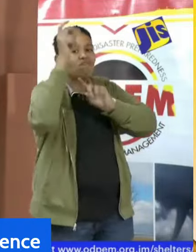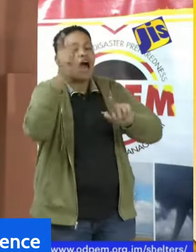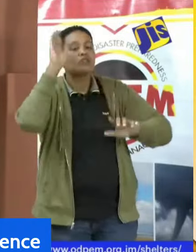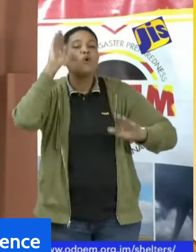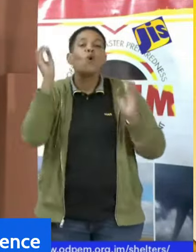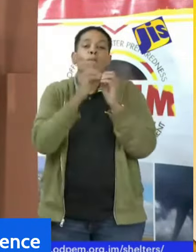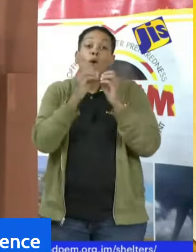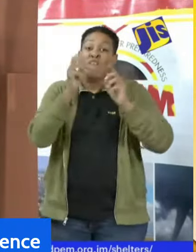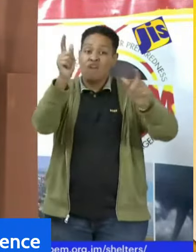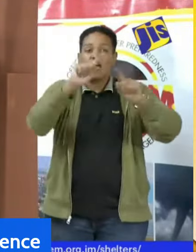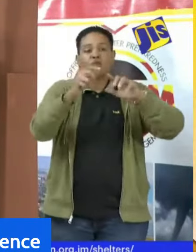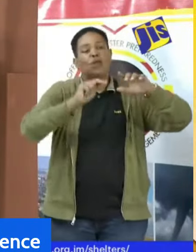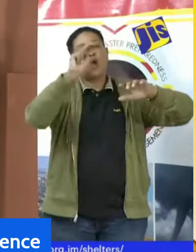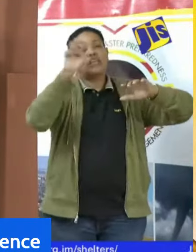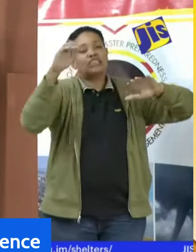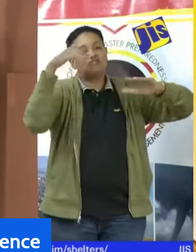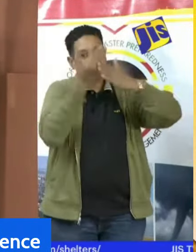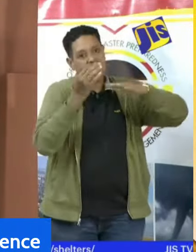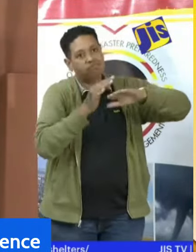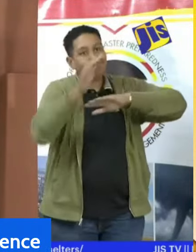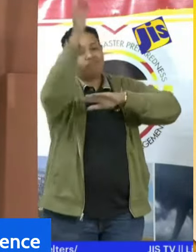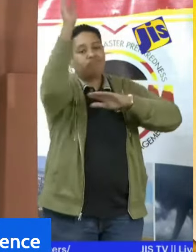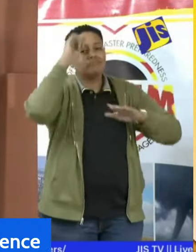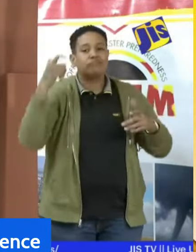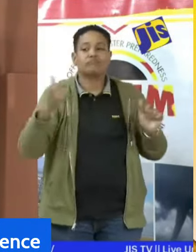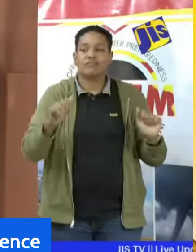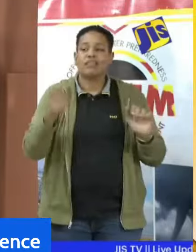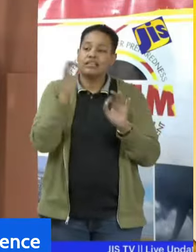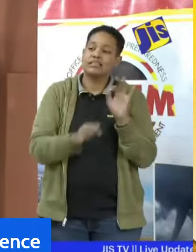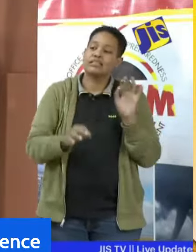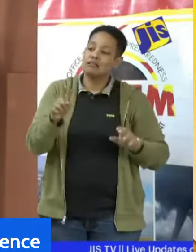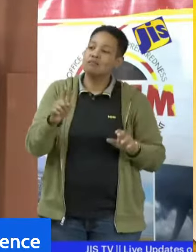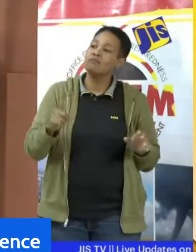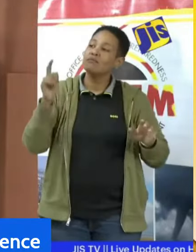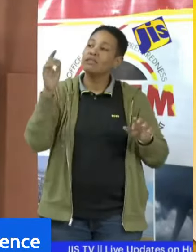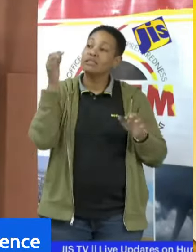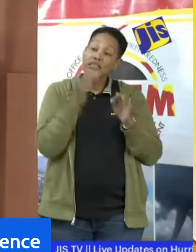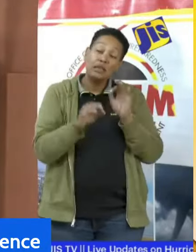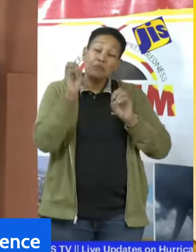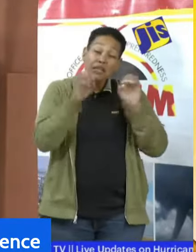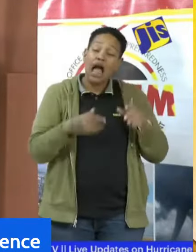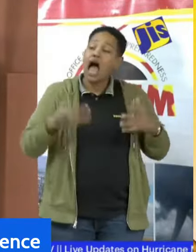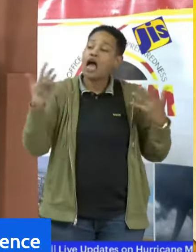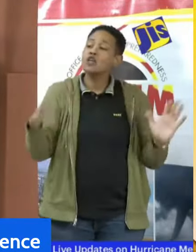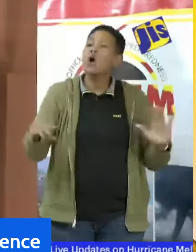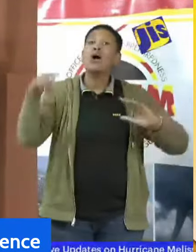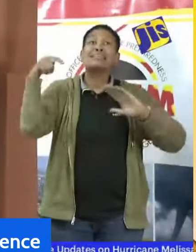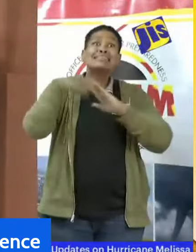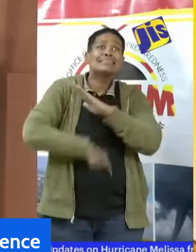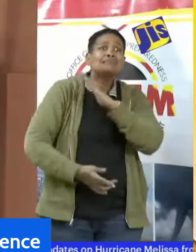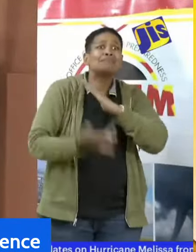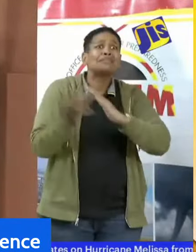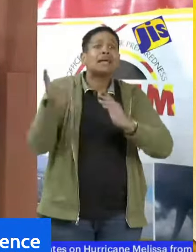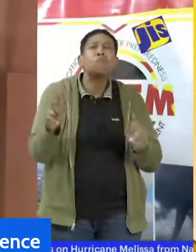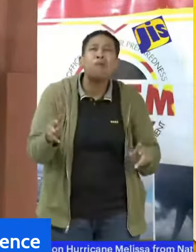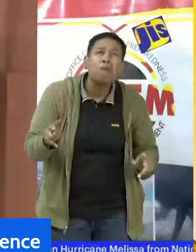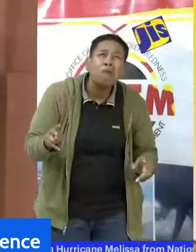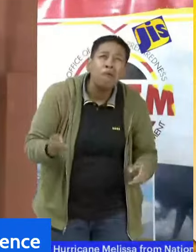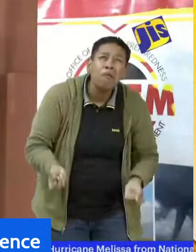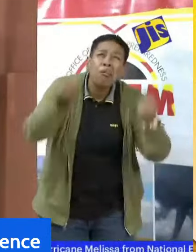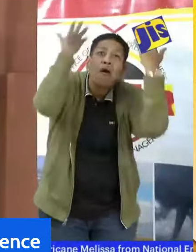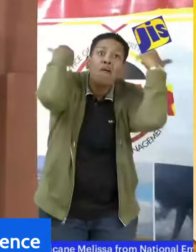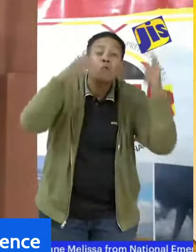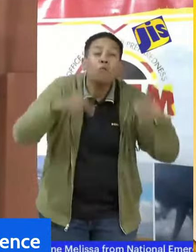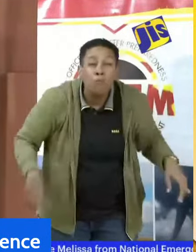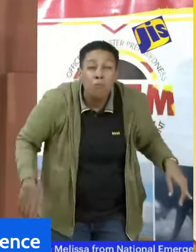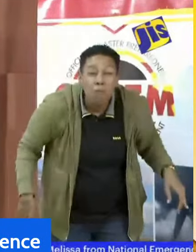move faster. I tried to simplify these press briefings because I don't want to get too technical where I lose